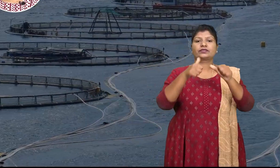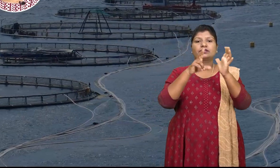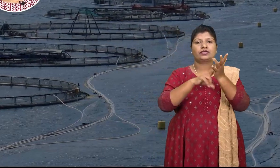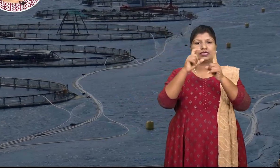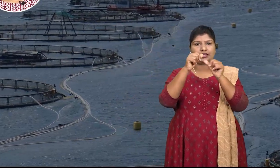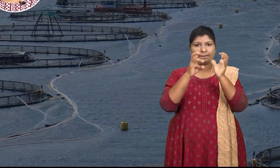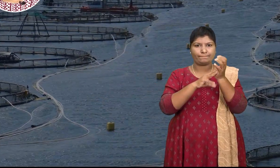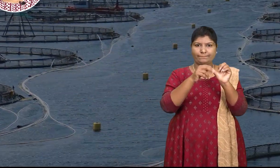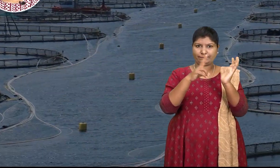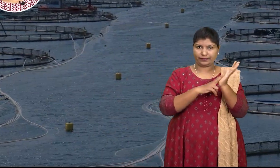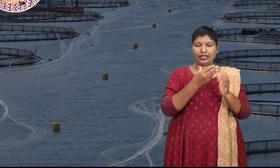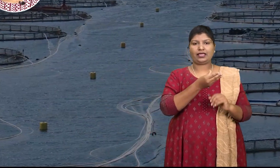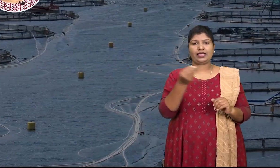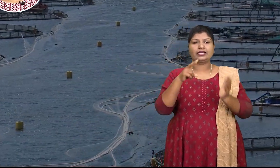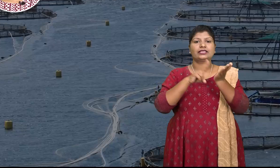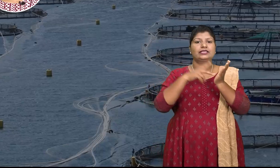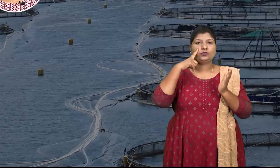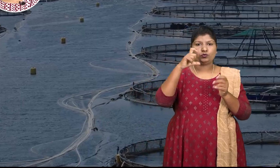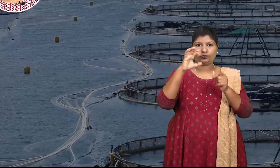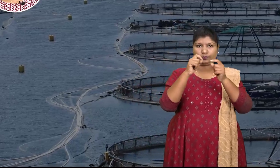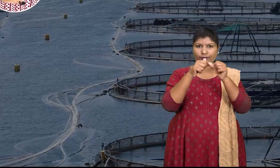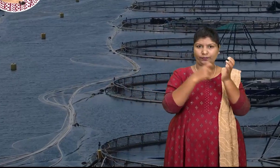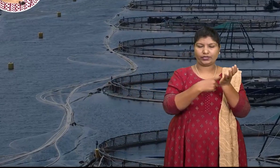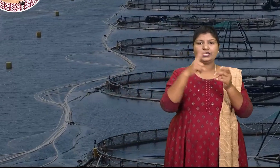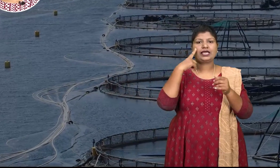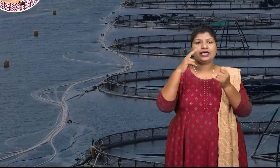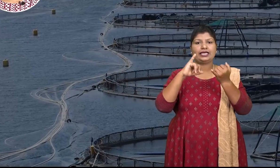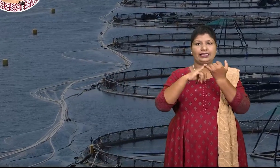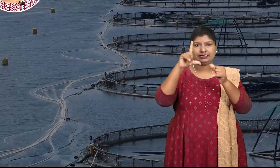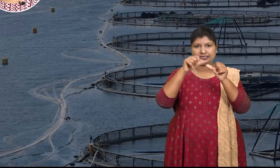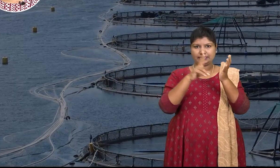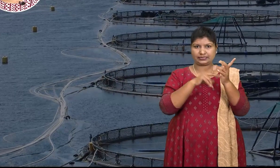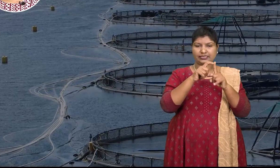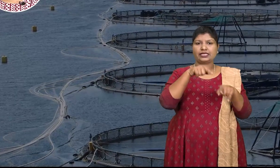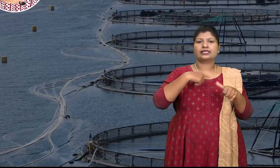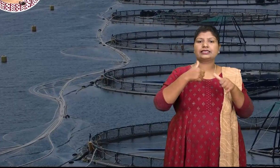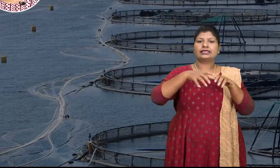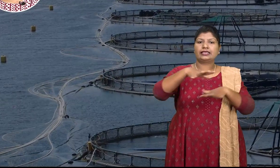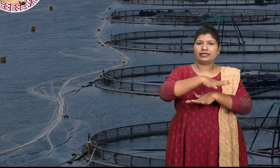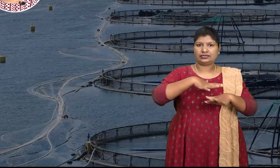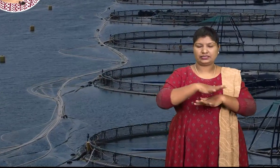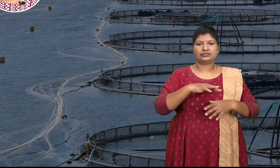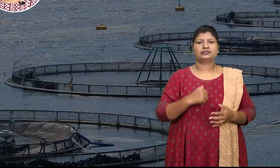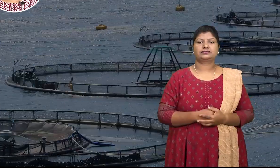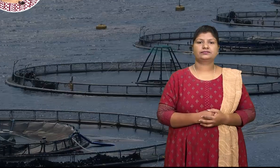Andaman and Nicobar Island are the areas